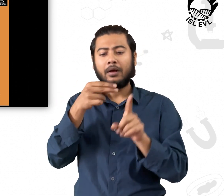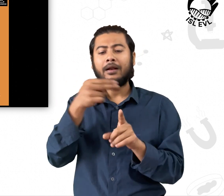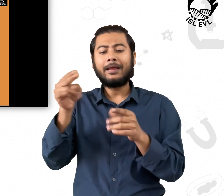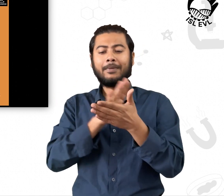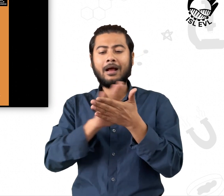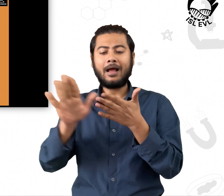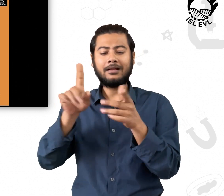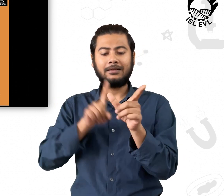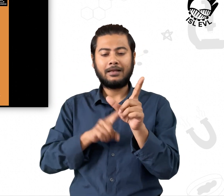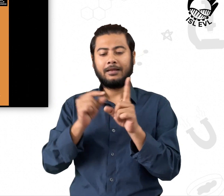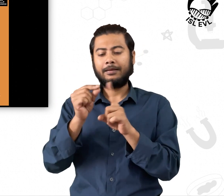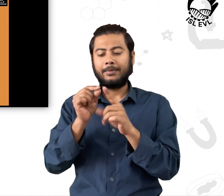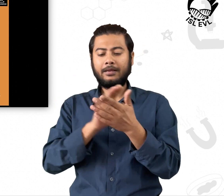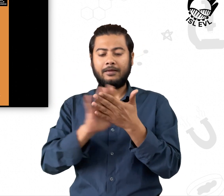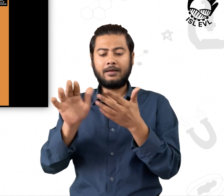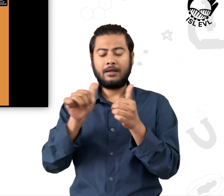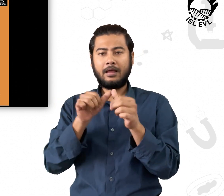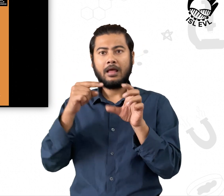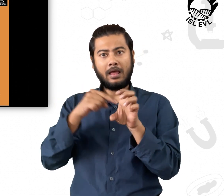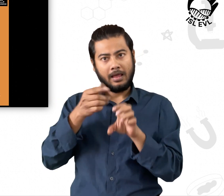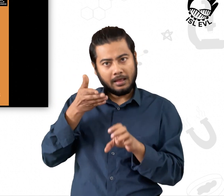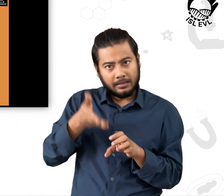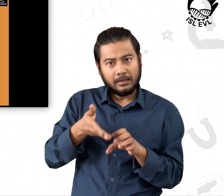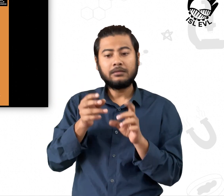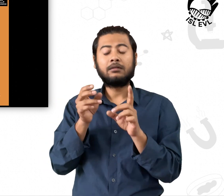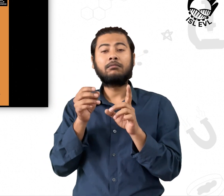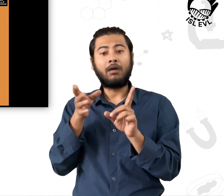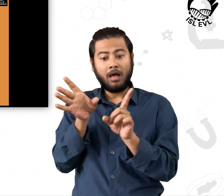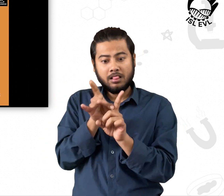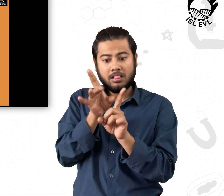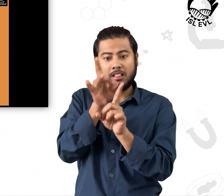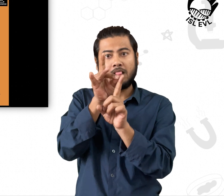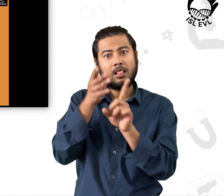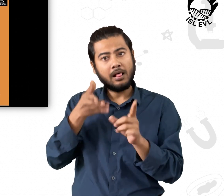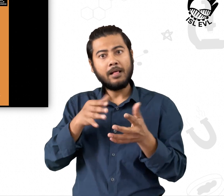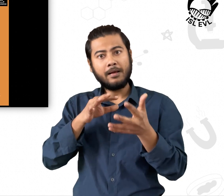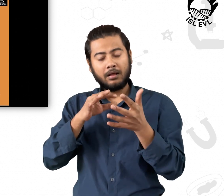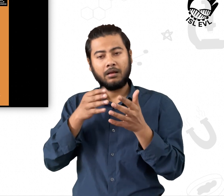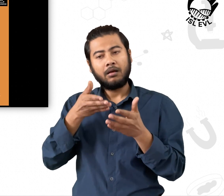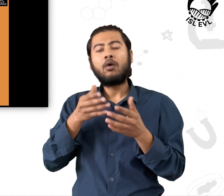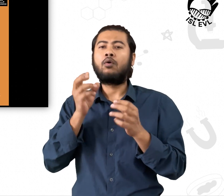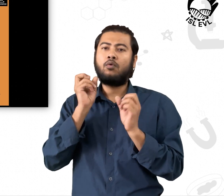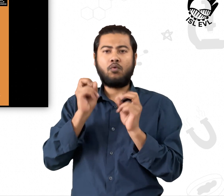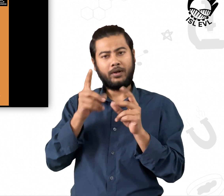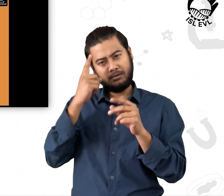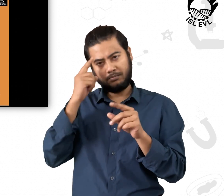for dispersion. Okay, that makes sense. But what has this got to